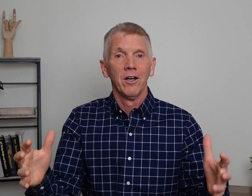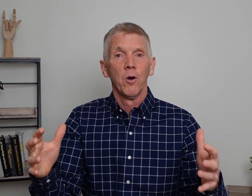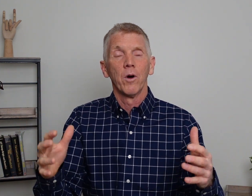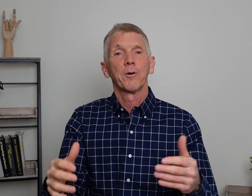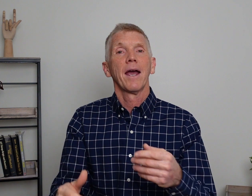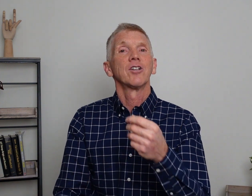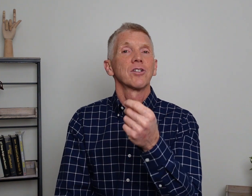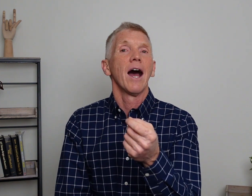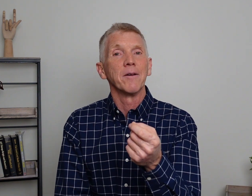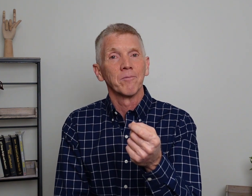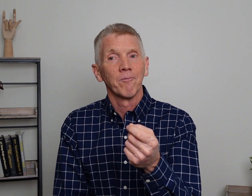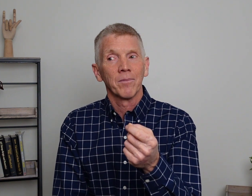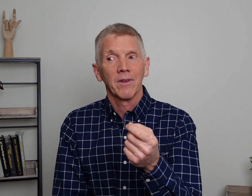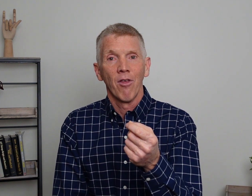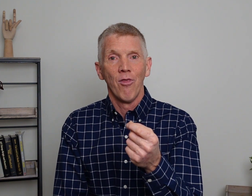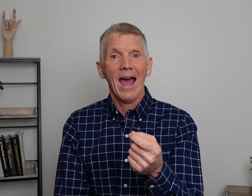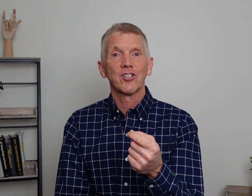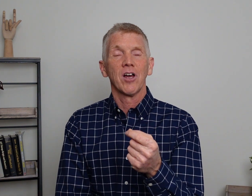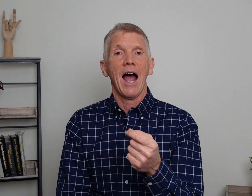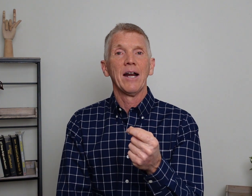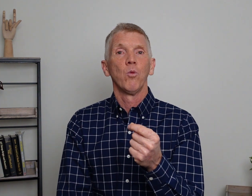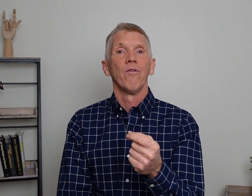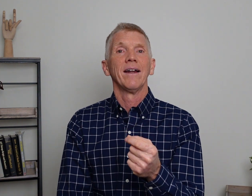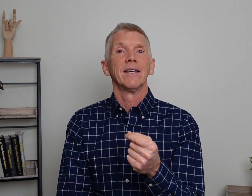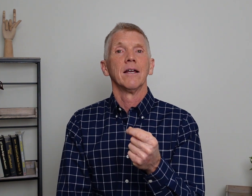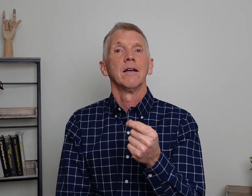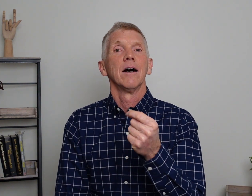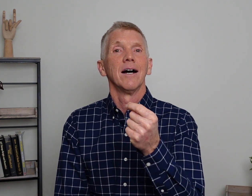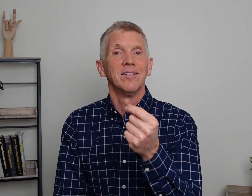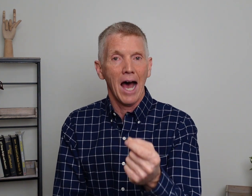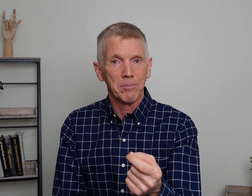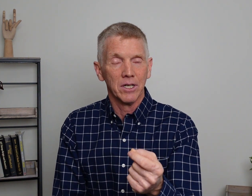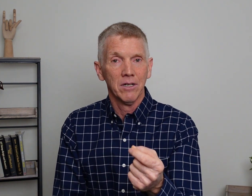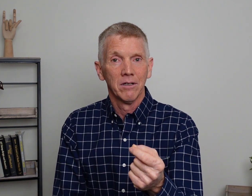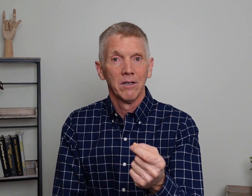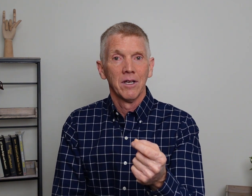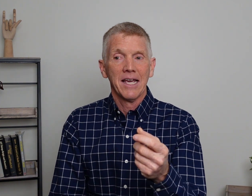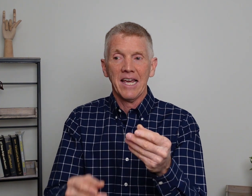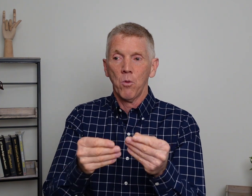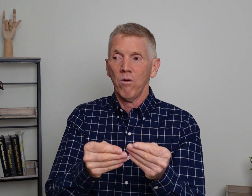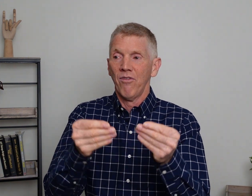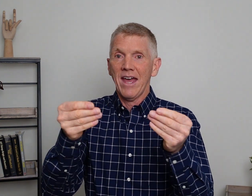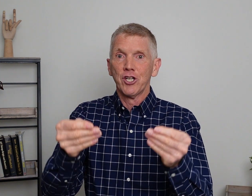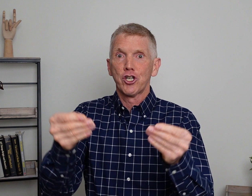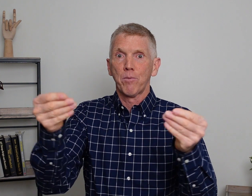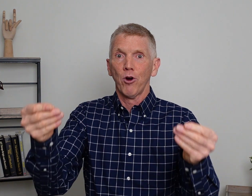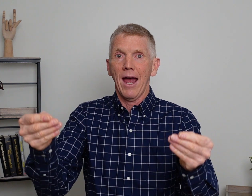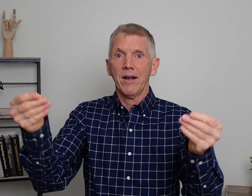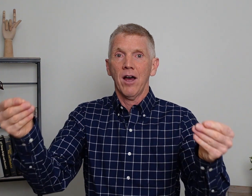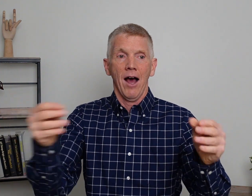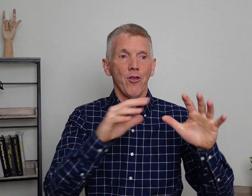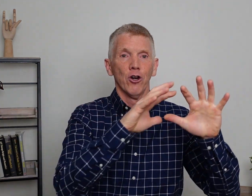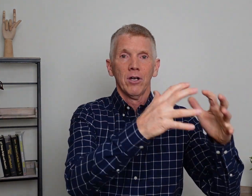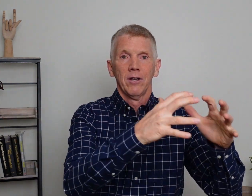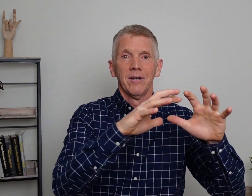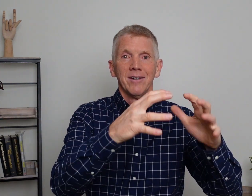will create a sign. That sign will then get adopted. It will then spread to other